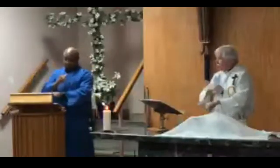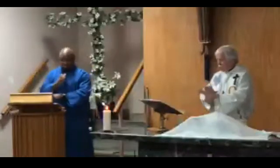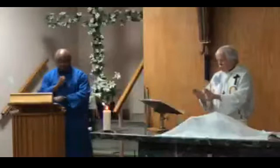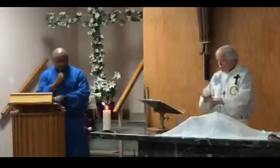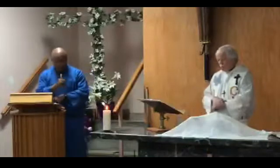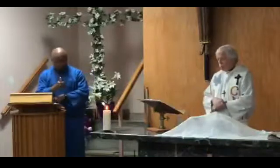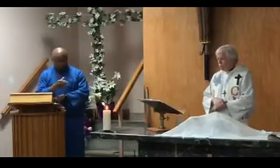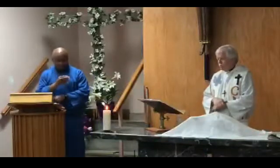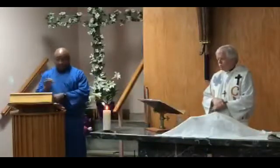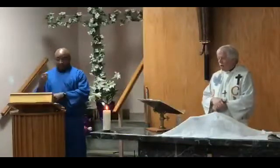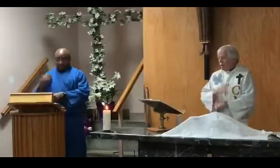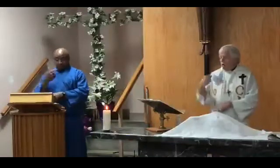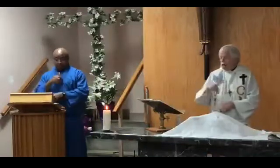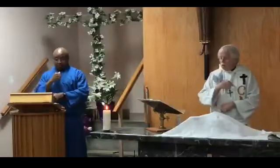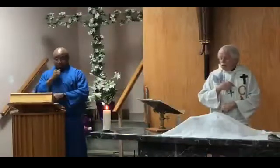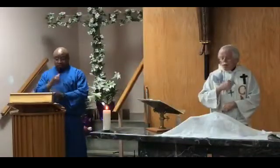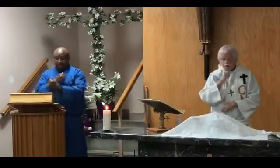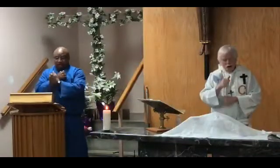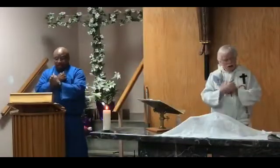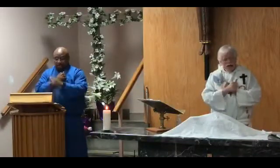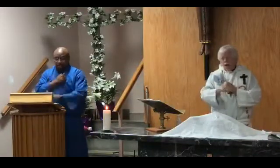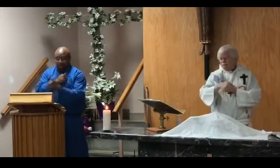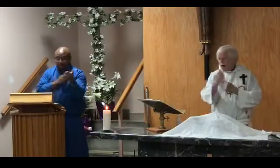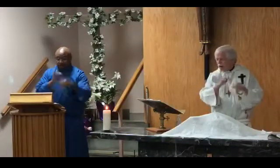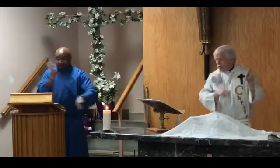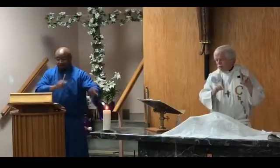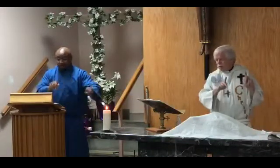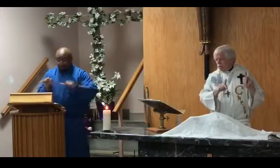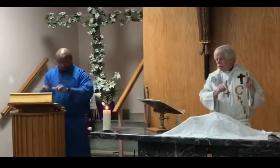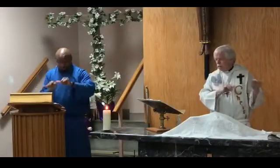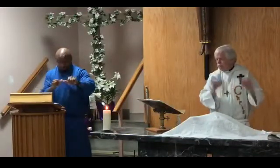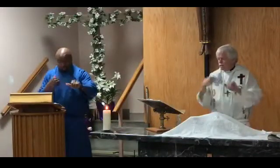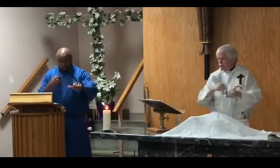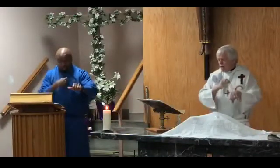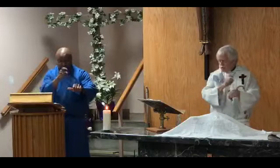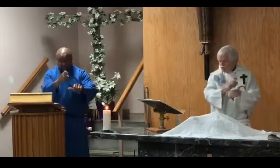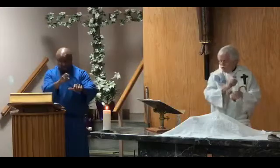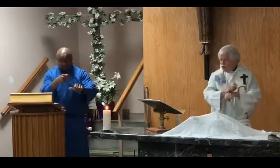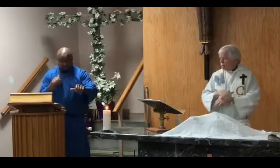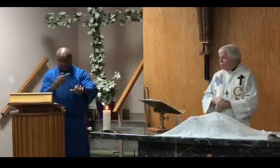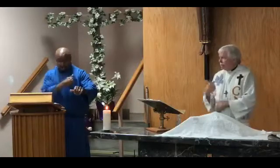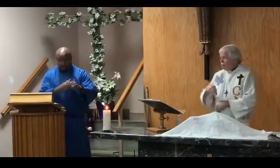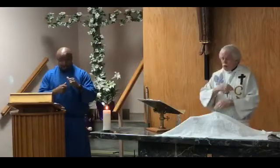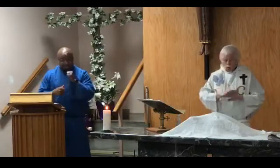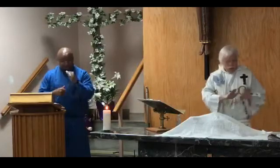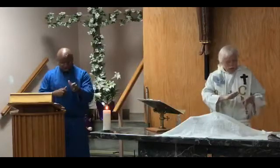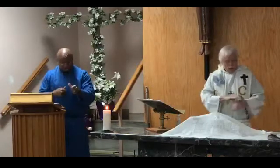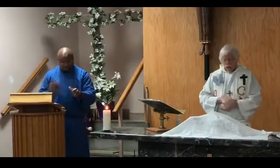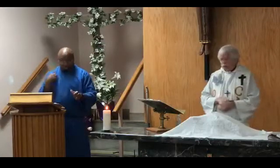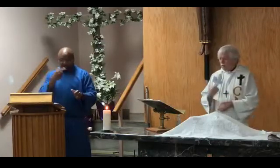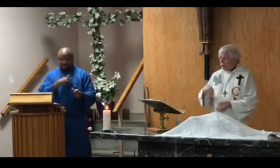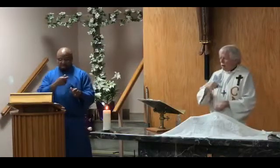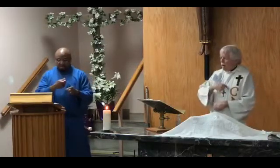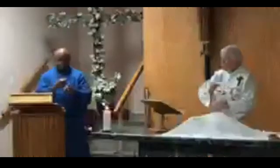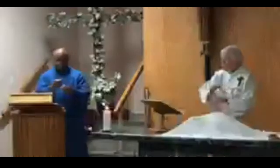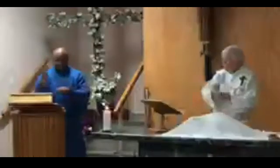should. We don't. And we do not love other people just as we should. We